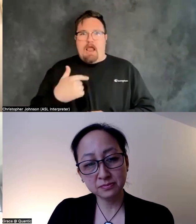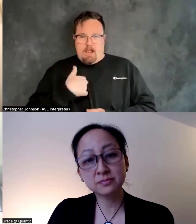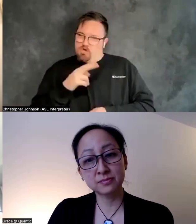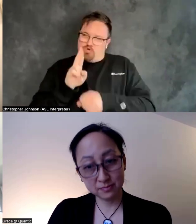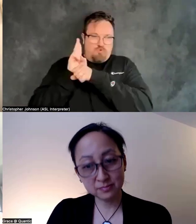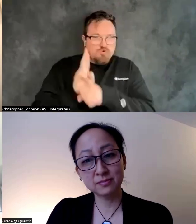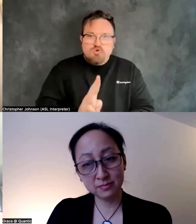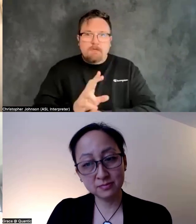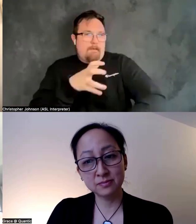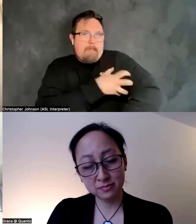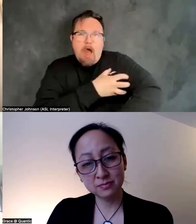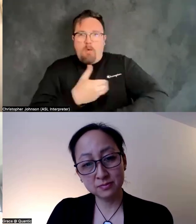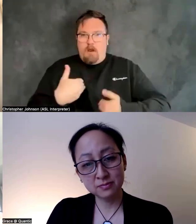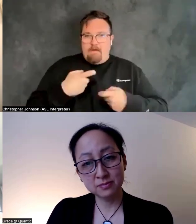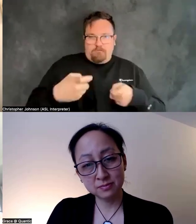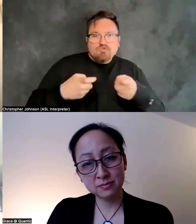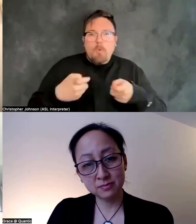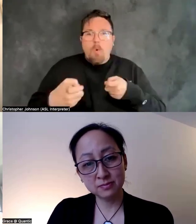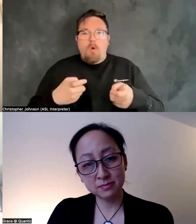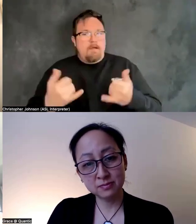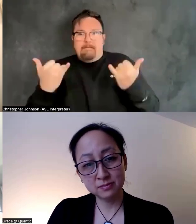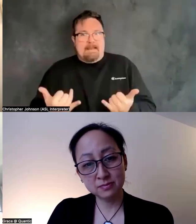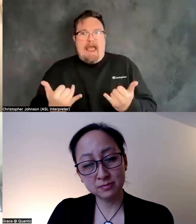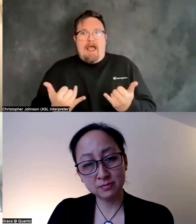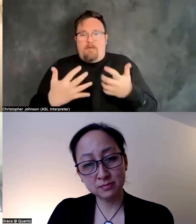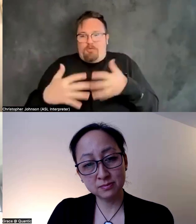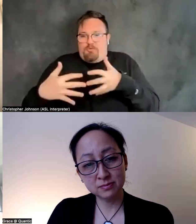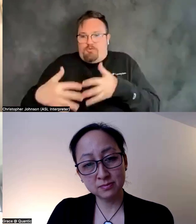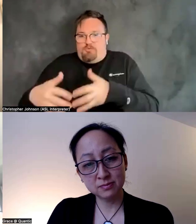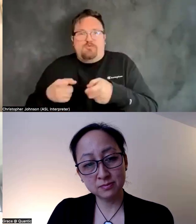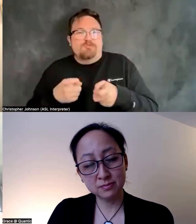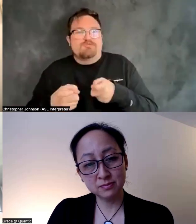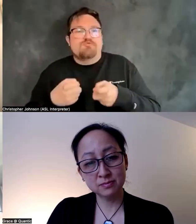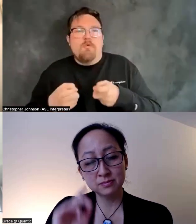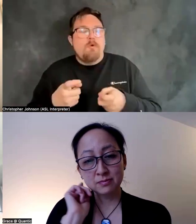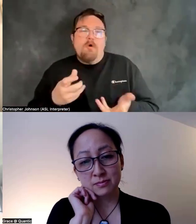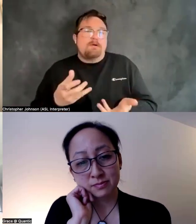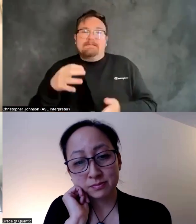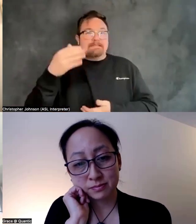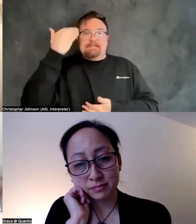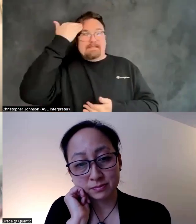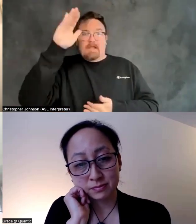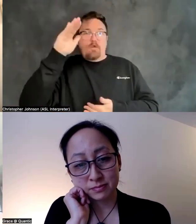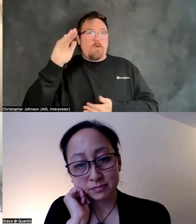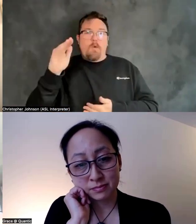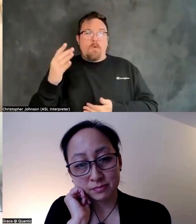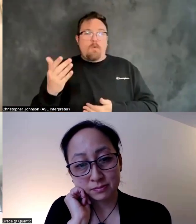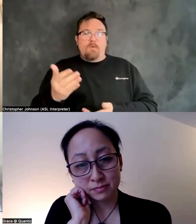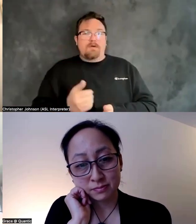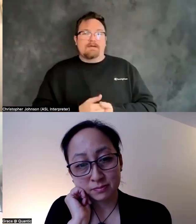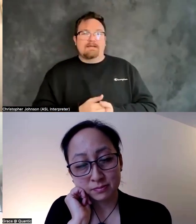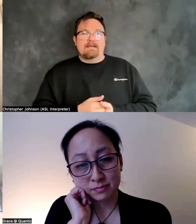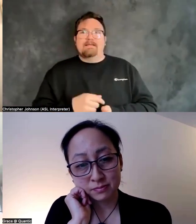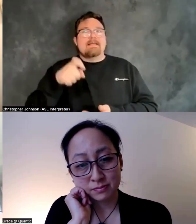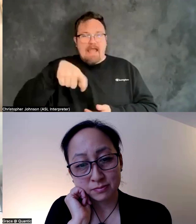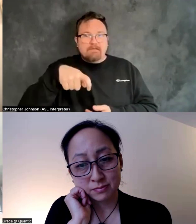of everything, that now when the control is starting to slip away from their hands, they don't really understand. They're lost as to what has to be done